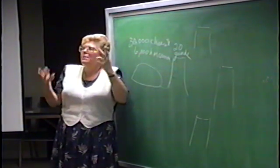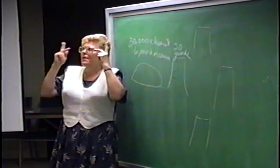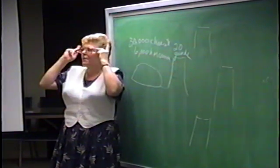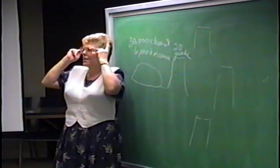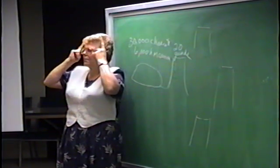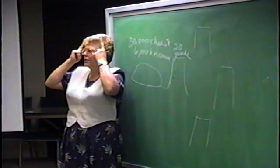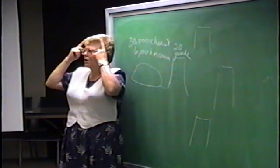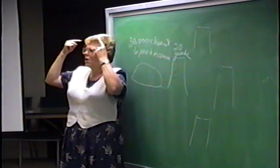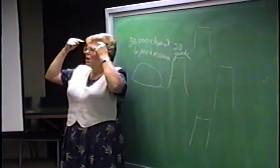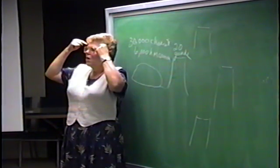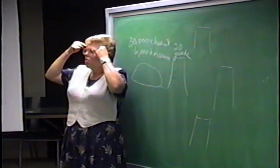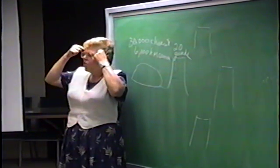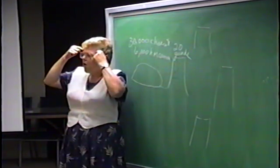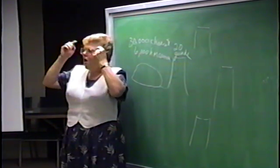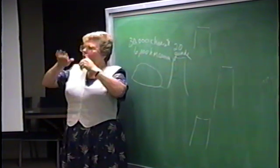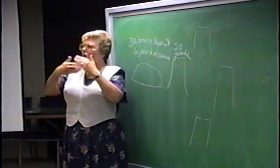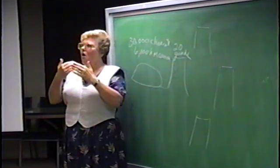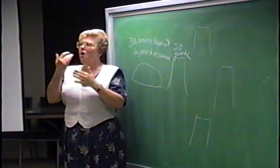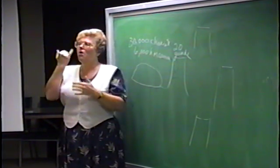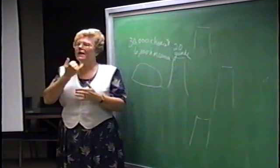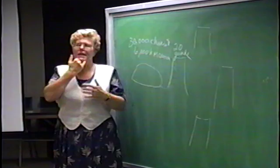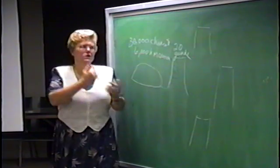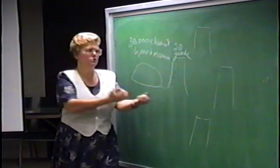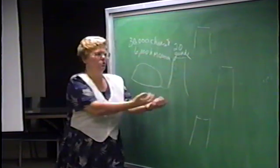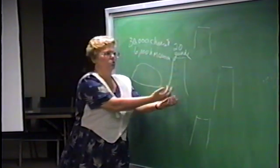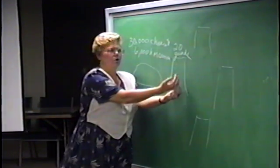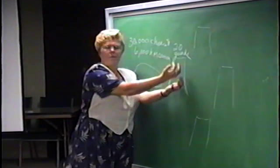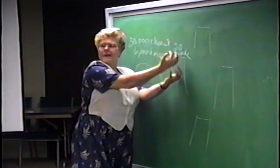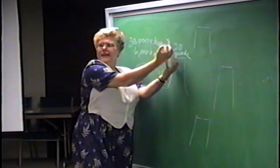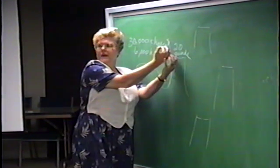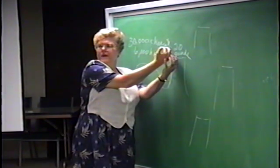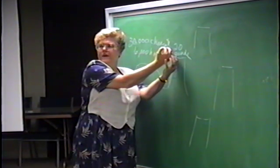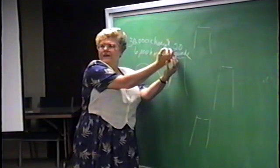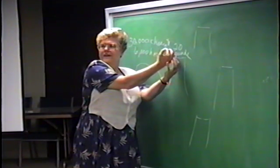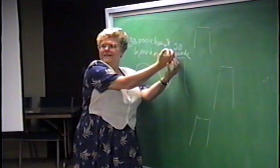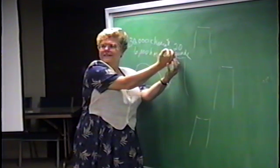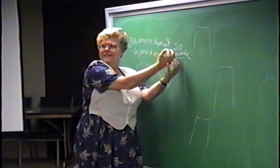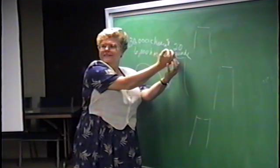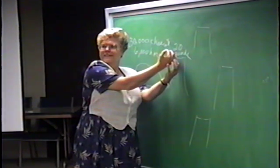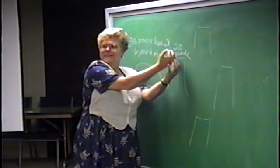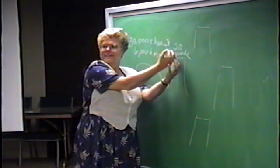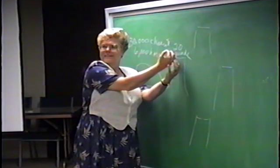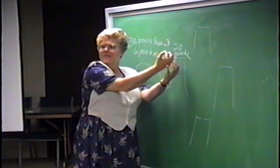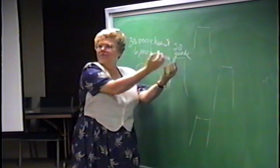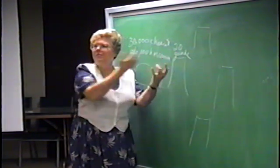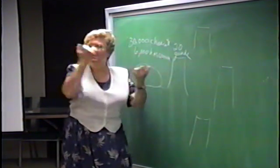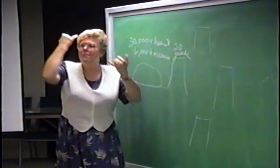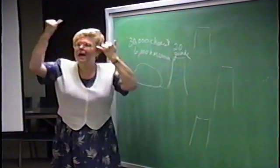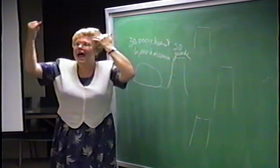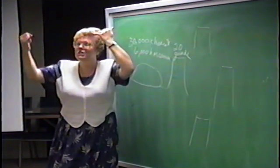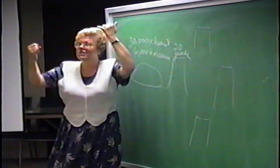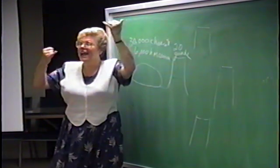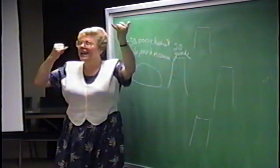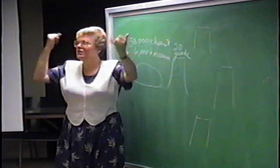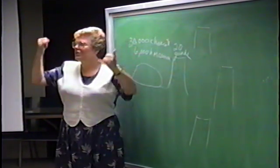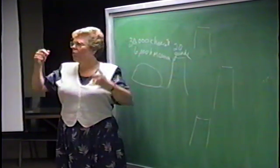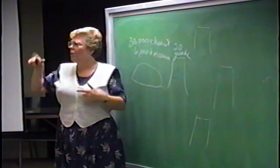Maybe they can talk all the idiots up here. Maybe imagination